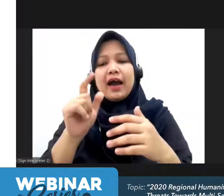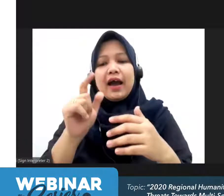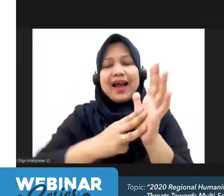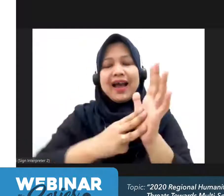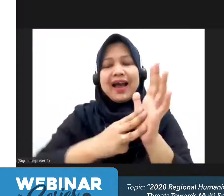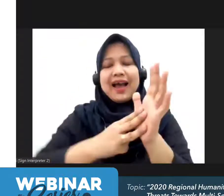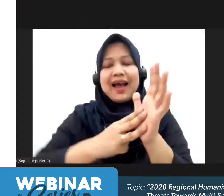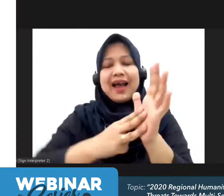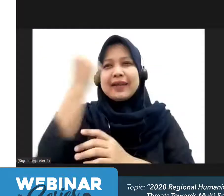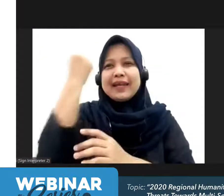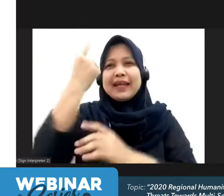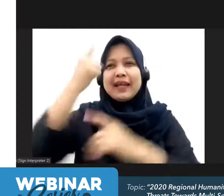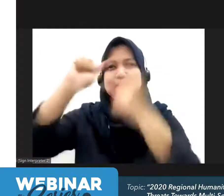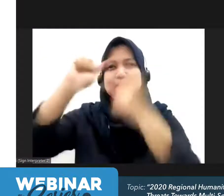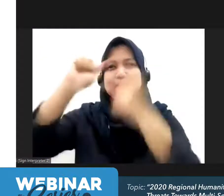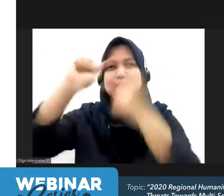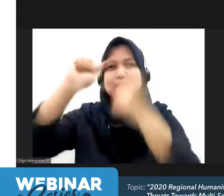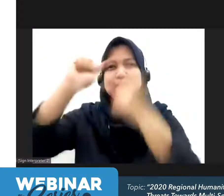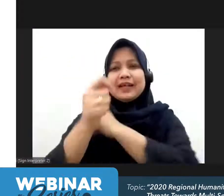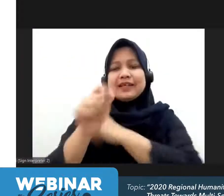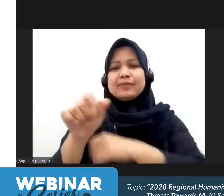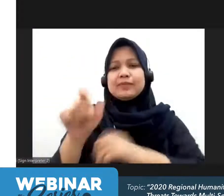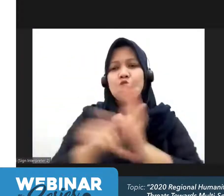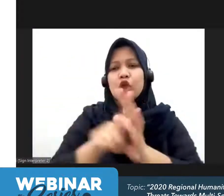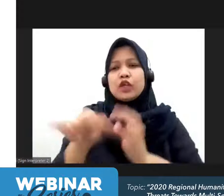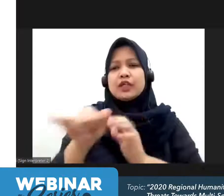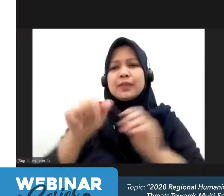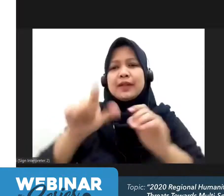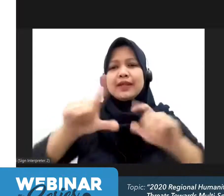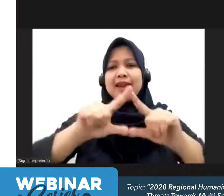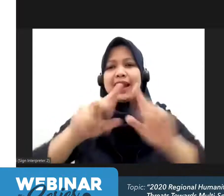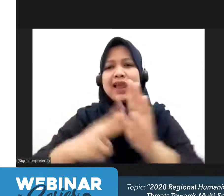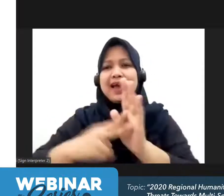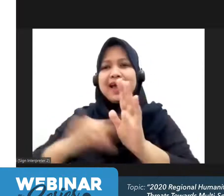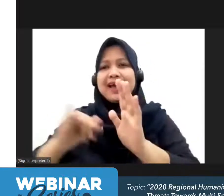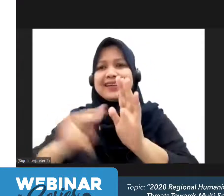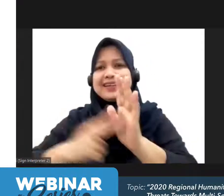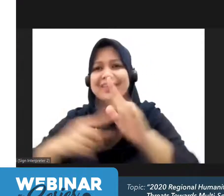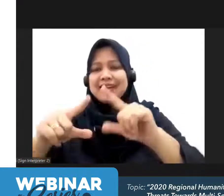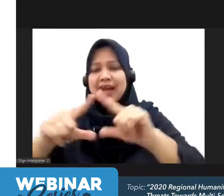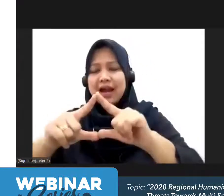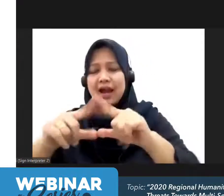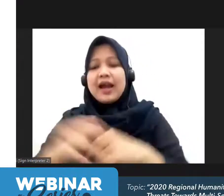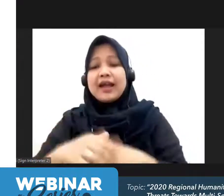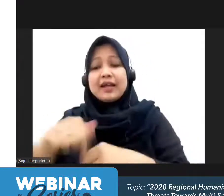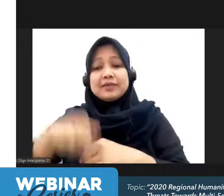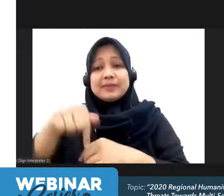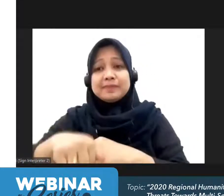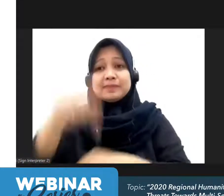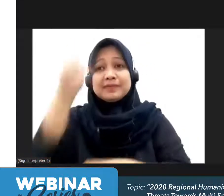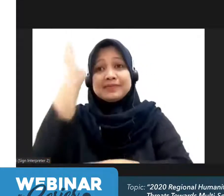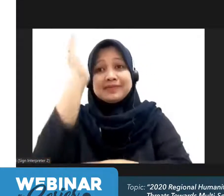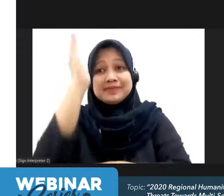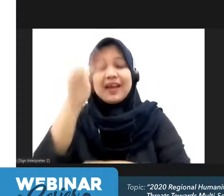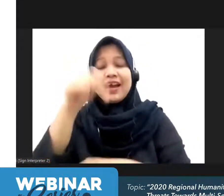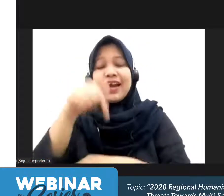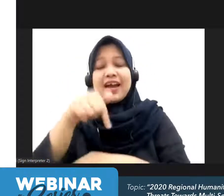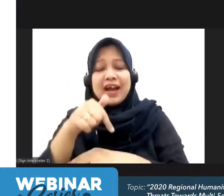natural disasters. In this webinar, we will look at objectives and talk about outputs from